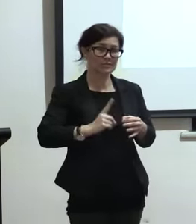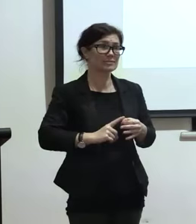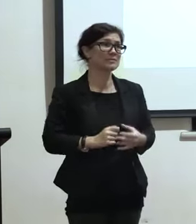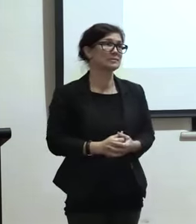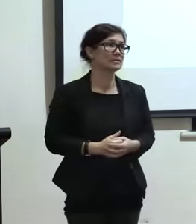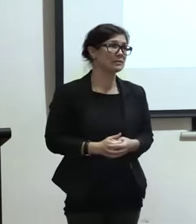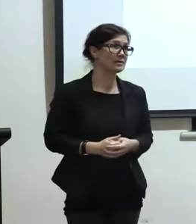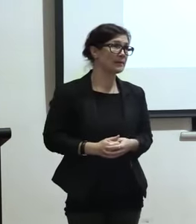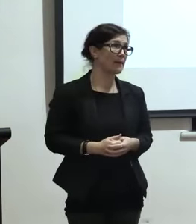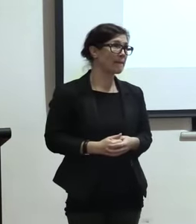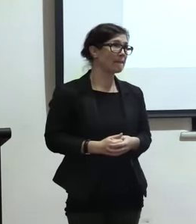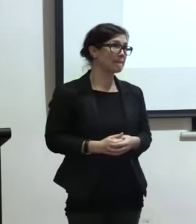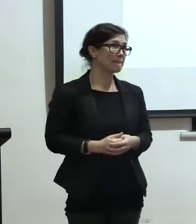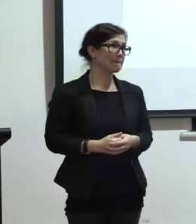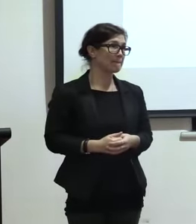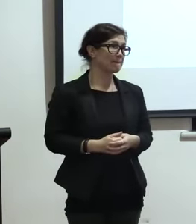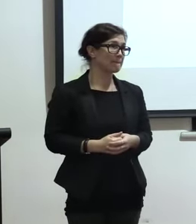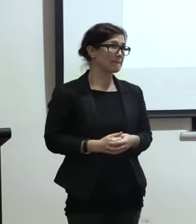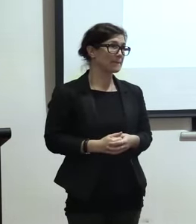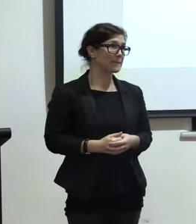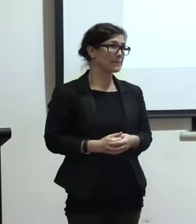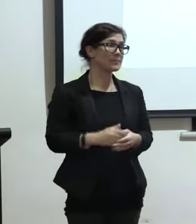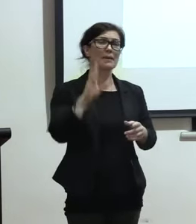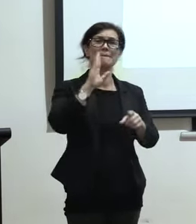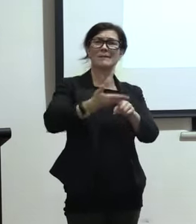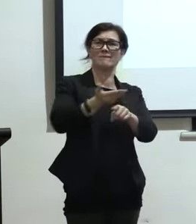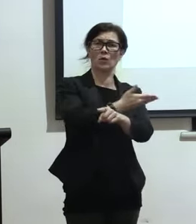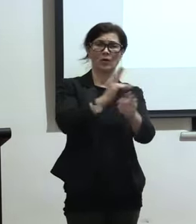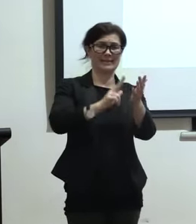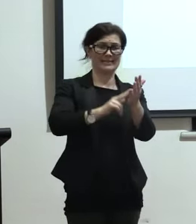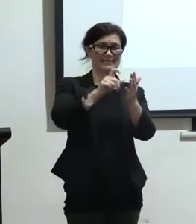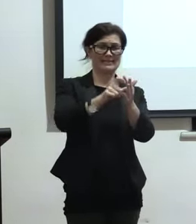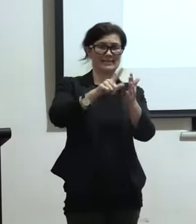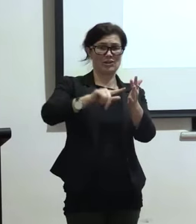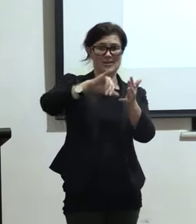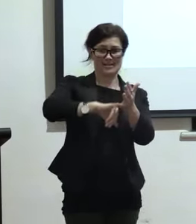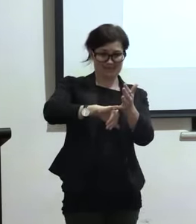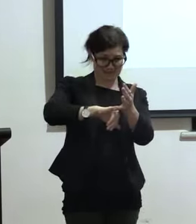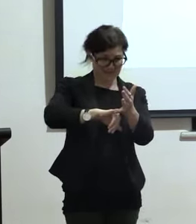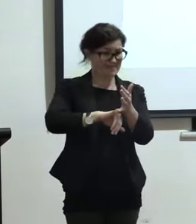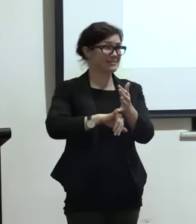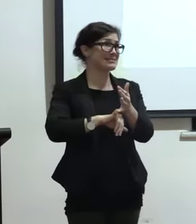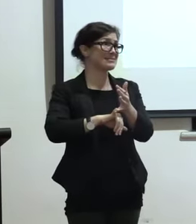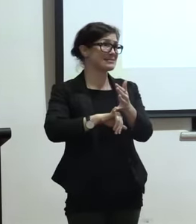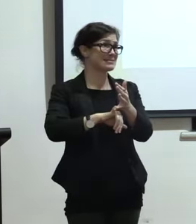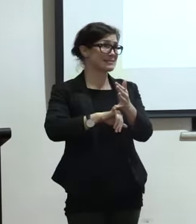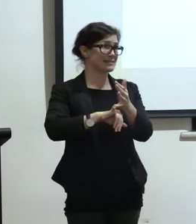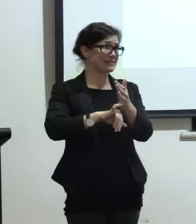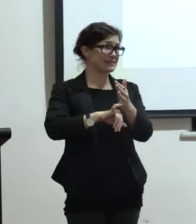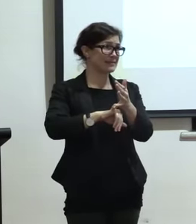first one, before the NDIS come here in